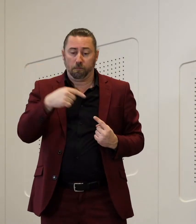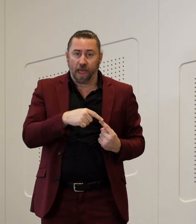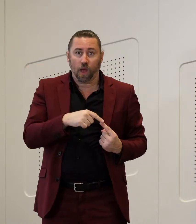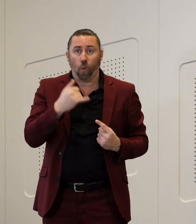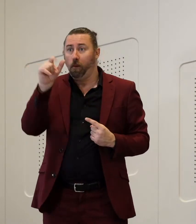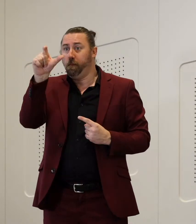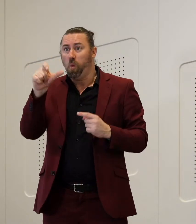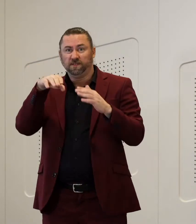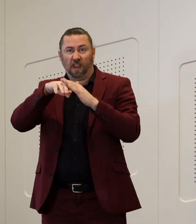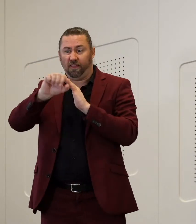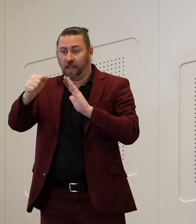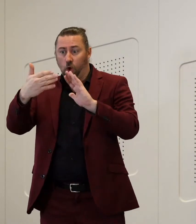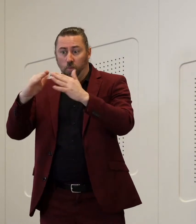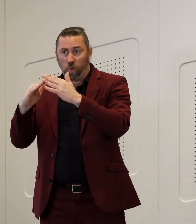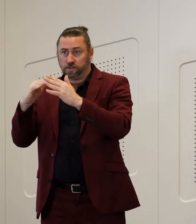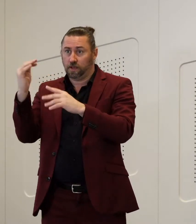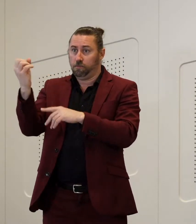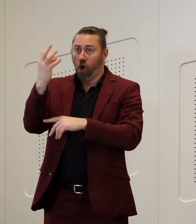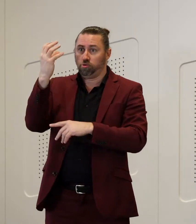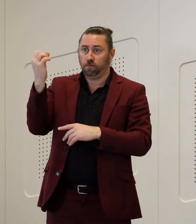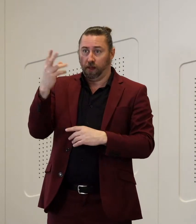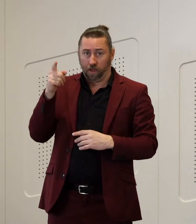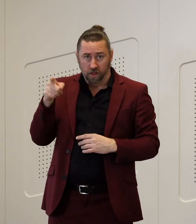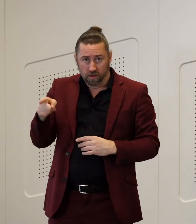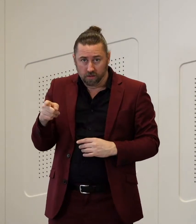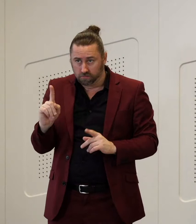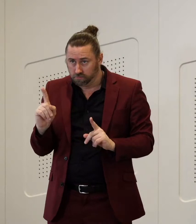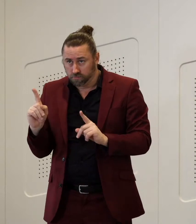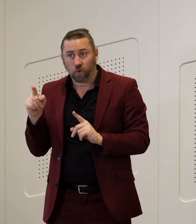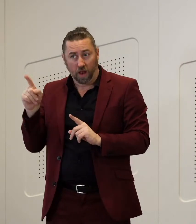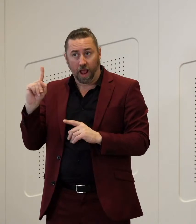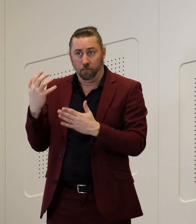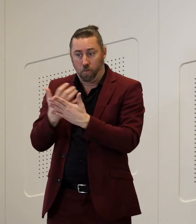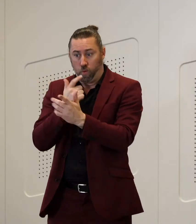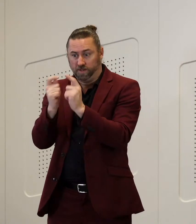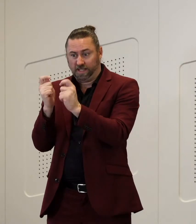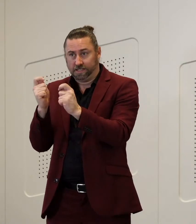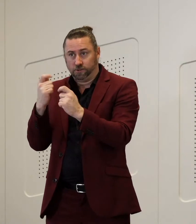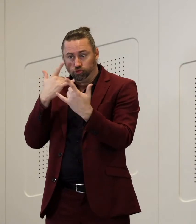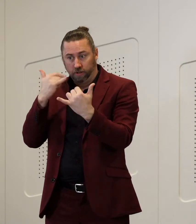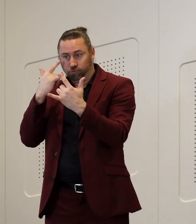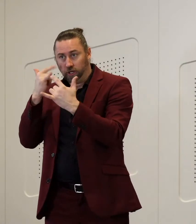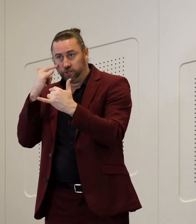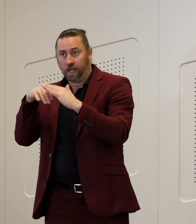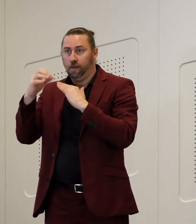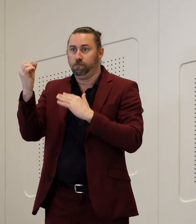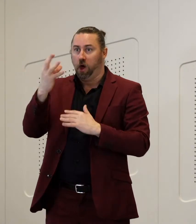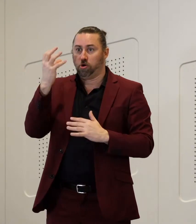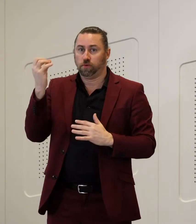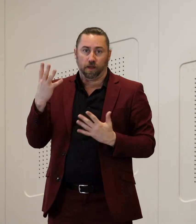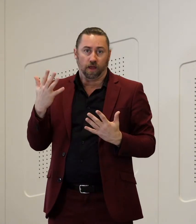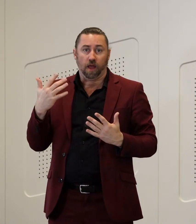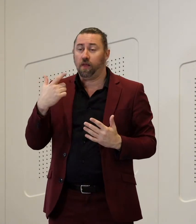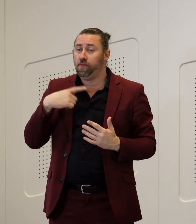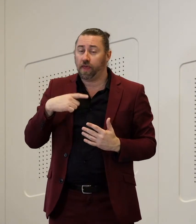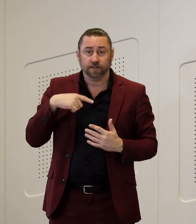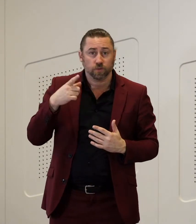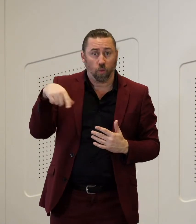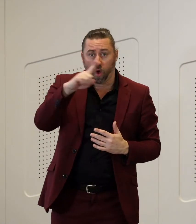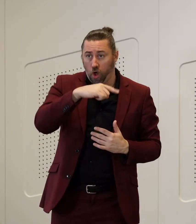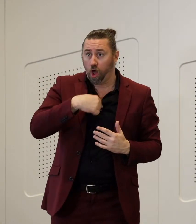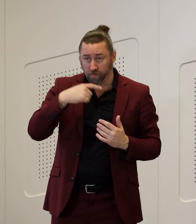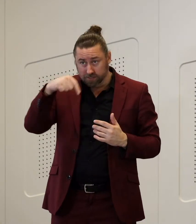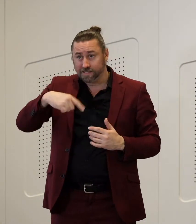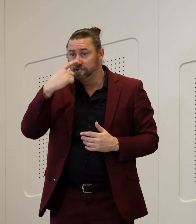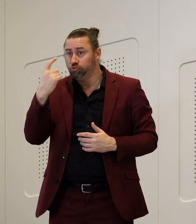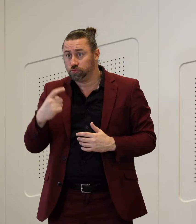They're working that through and they're doing increased testing in Byron Bay. This is why it is really important. Only